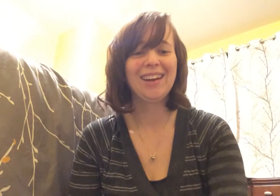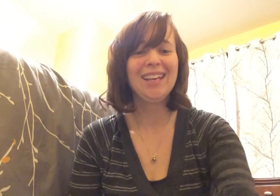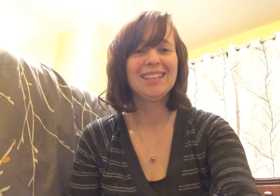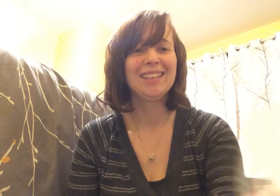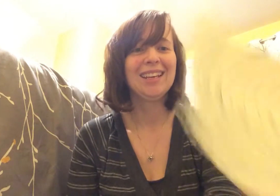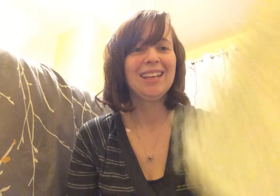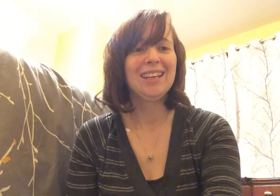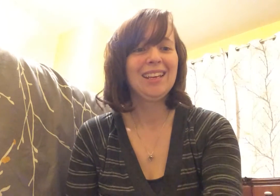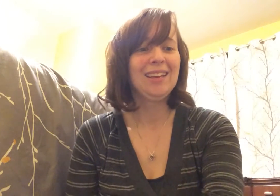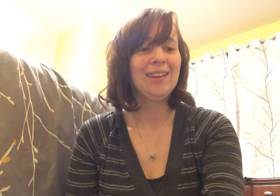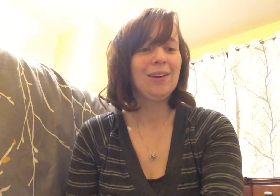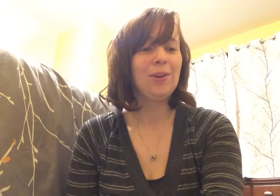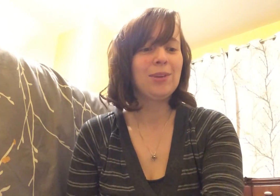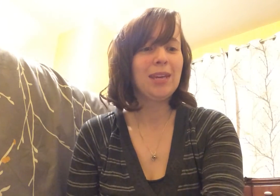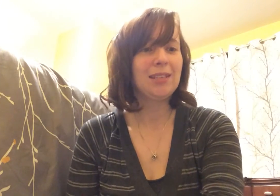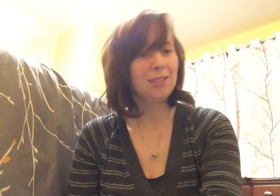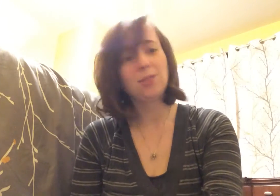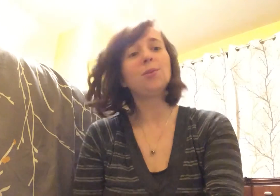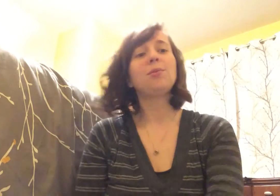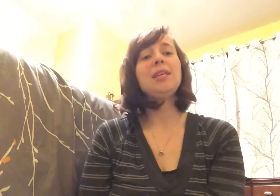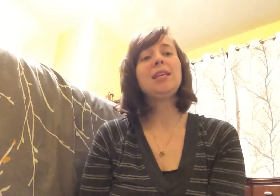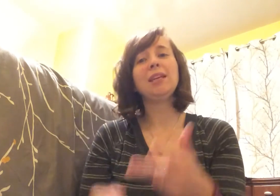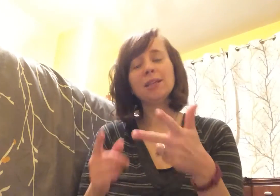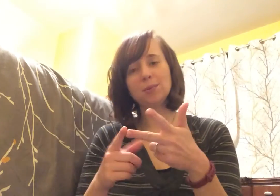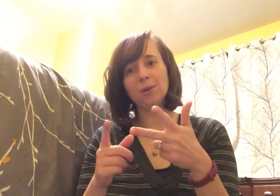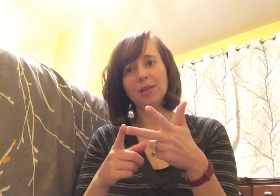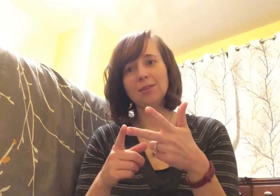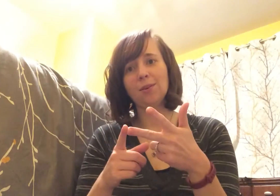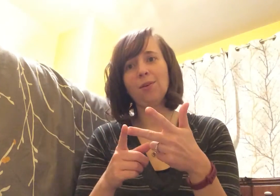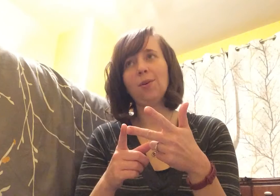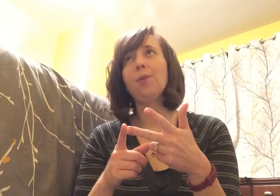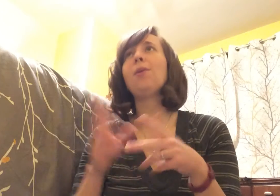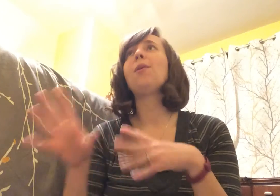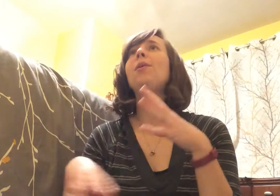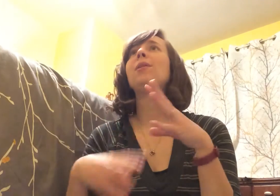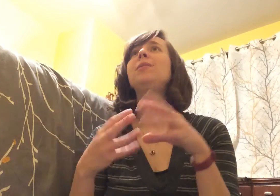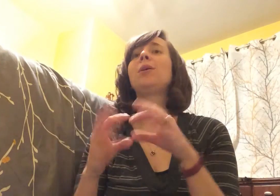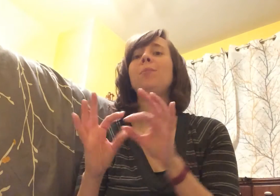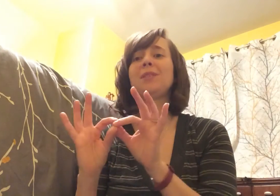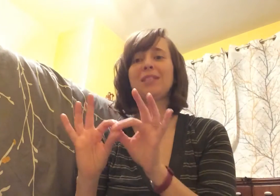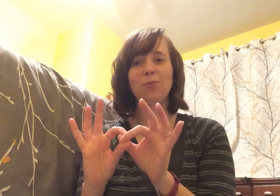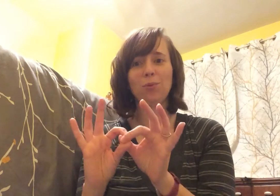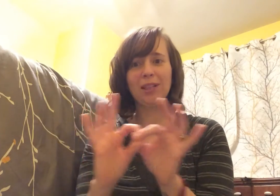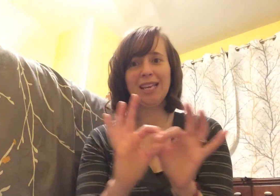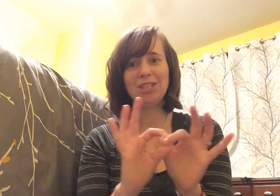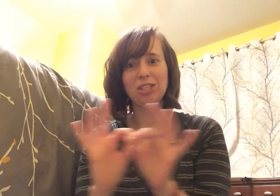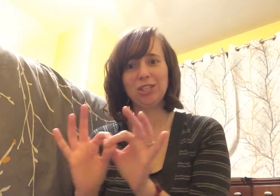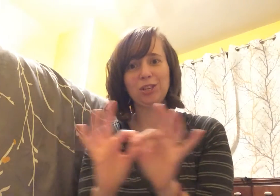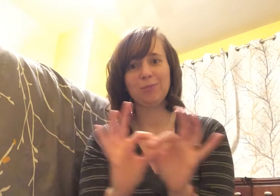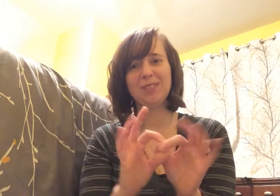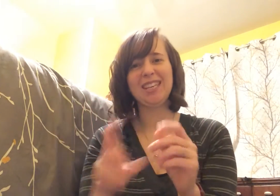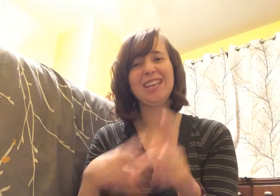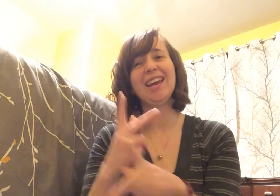right. Okay, so the next one is all encompassing relationships and kinds